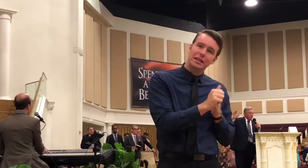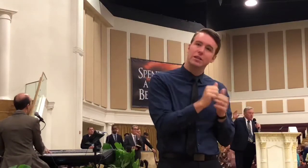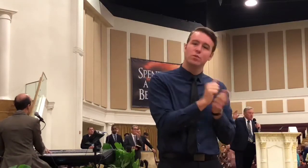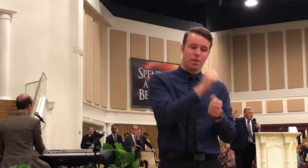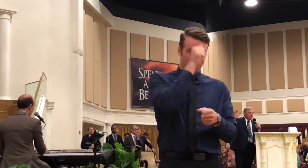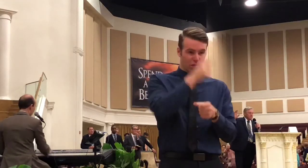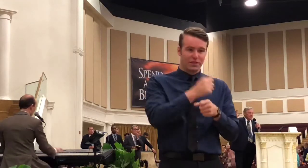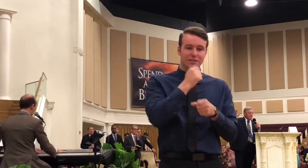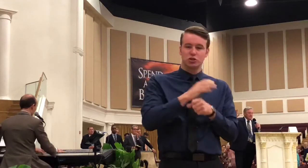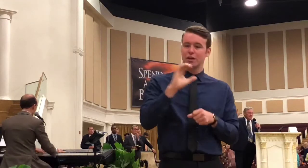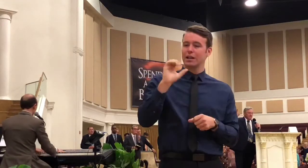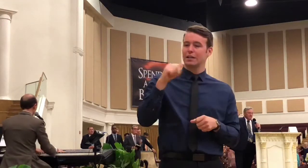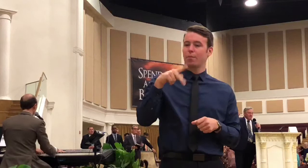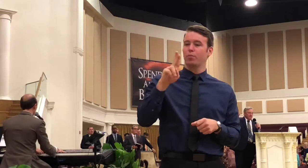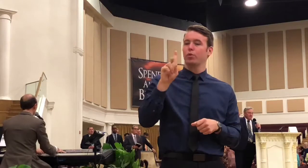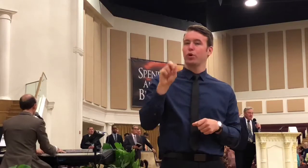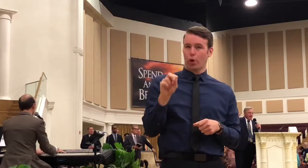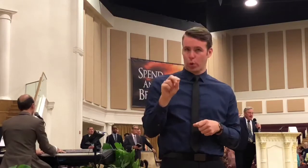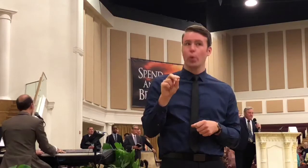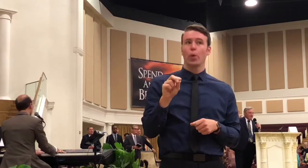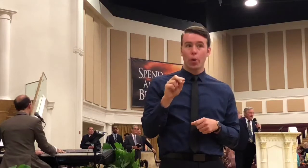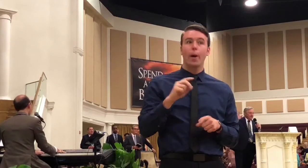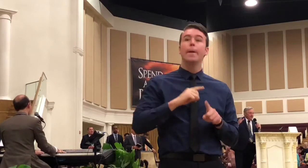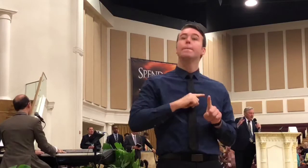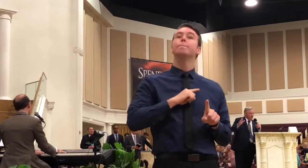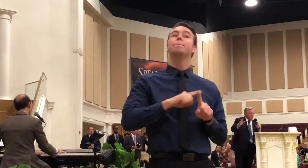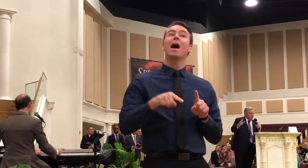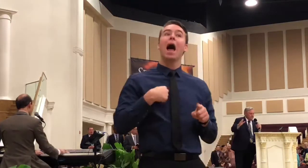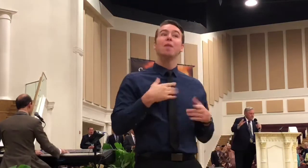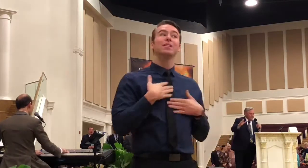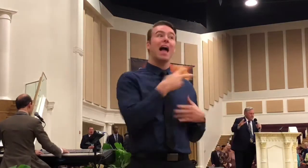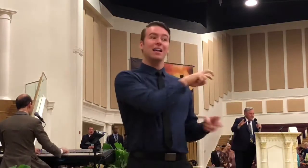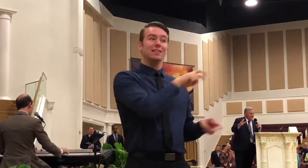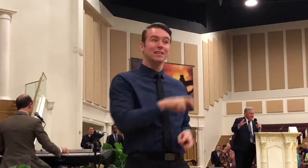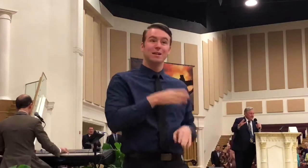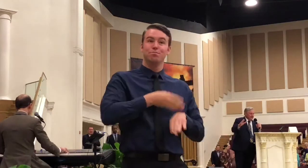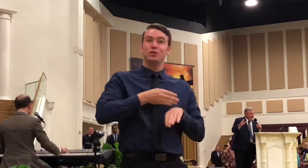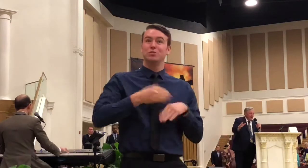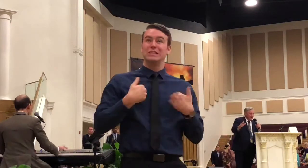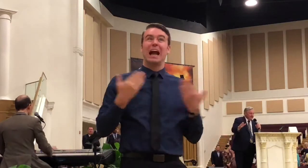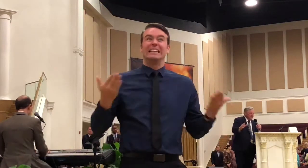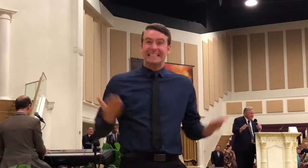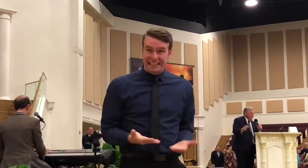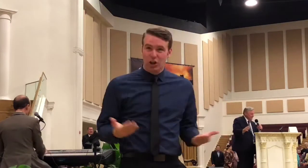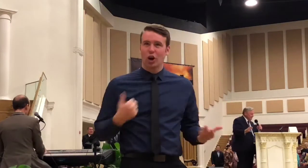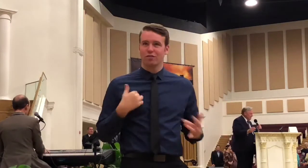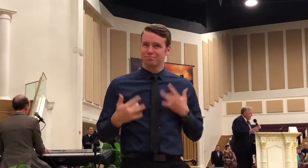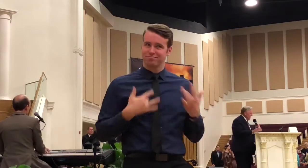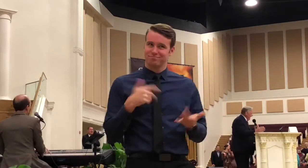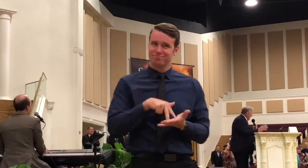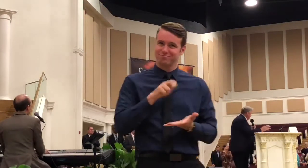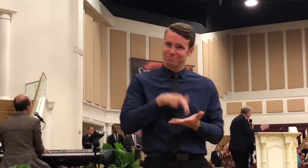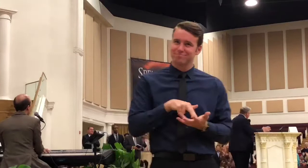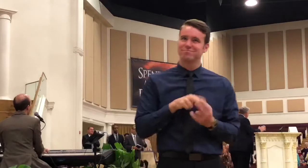Sister Caputo. But I am glad they're here. Amen.